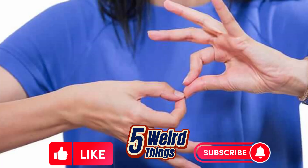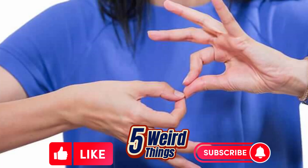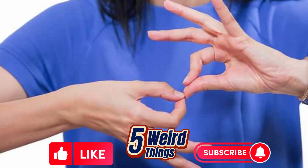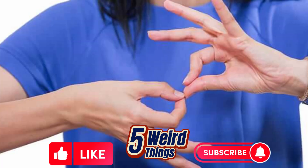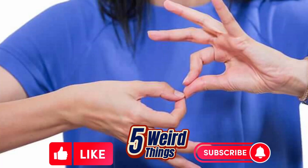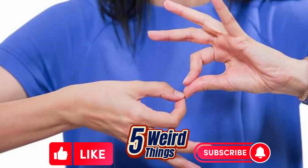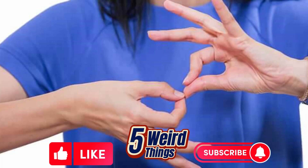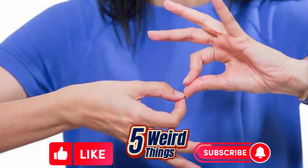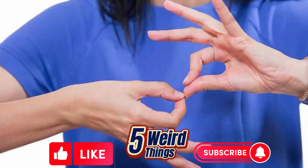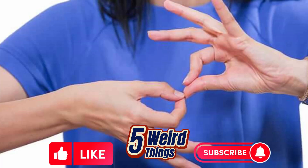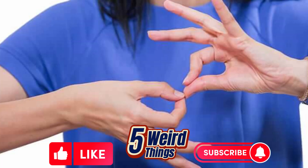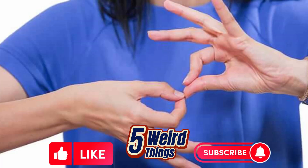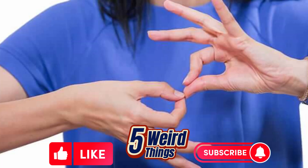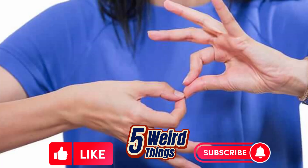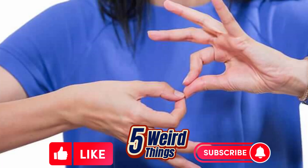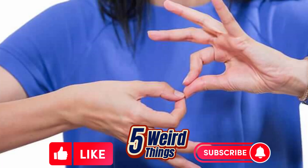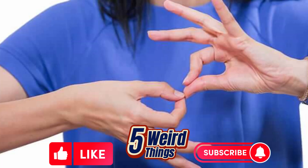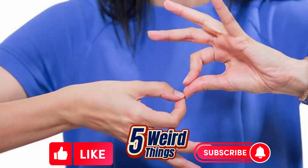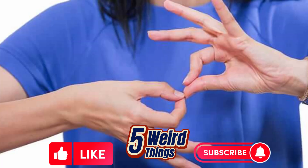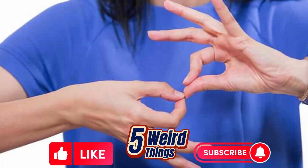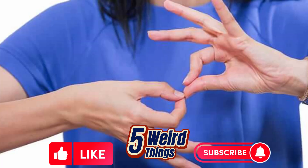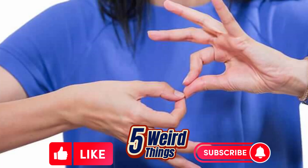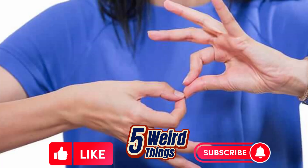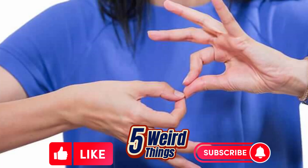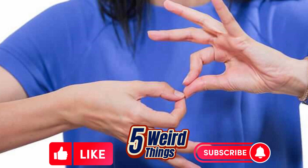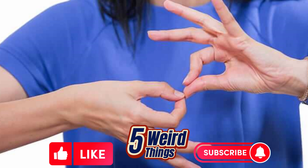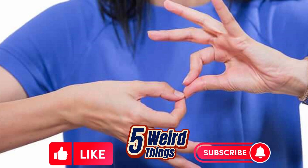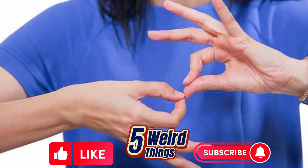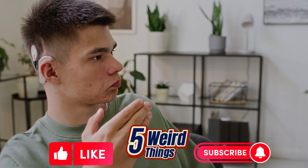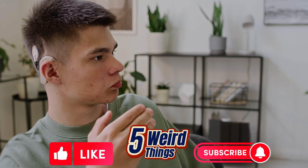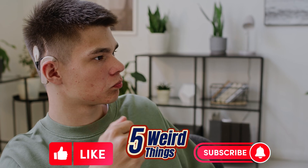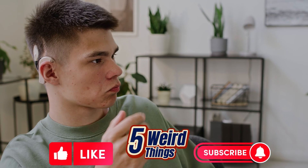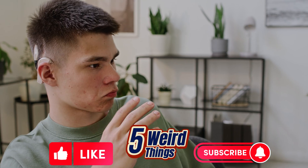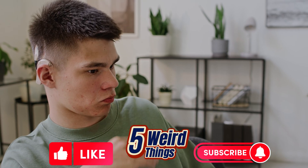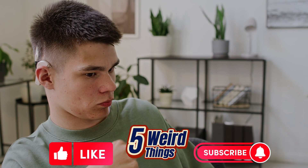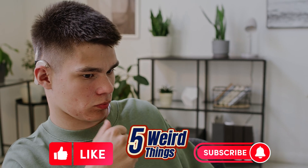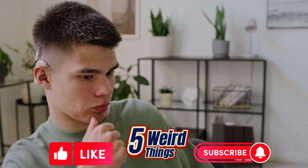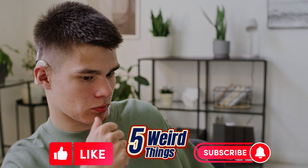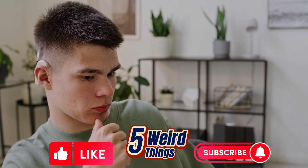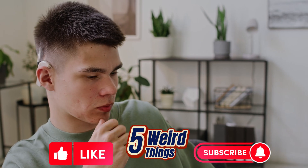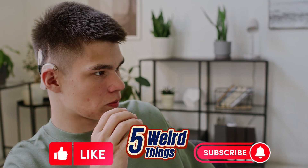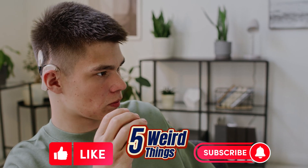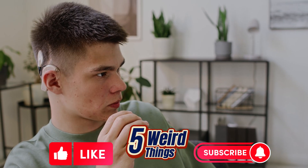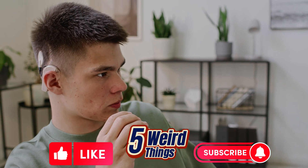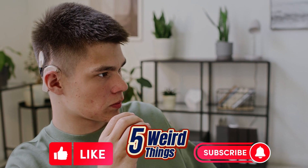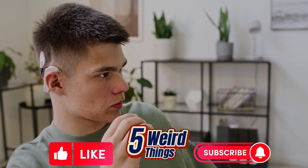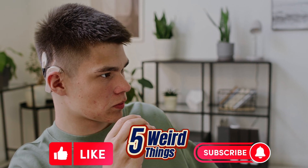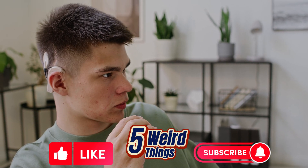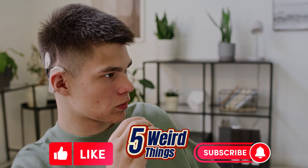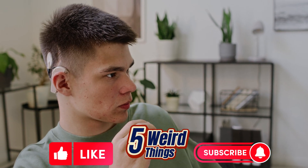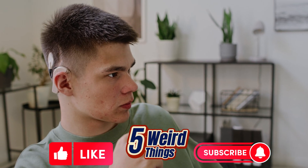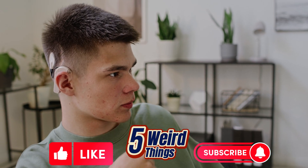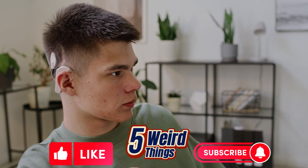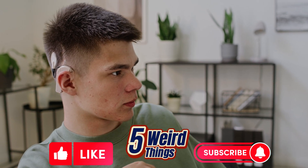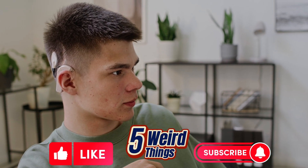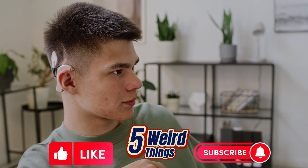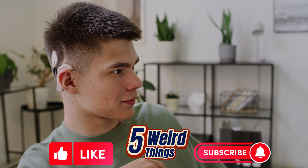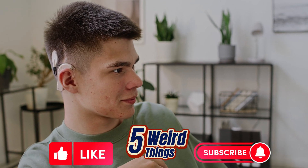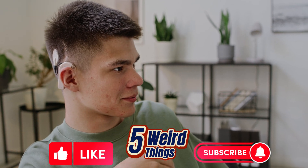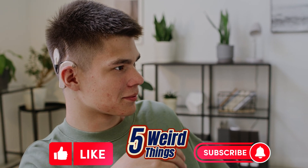my exposure to it was pretty non-existent. I read about it. Now, I did go to school with somebody that I found out at one of our reunions after high school